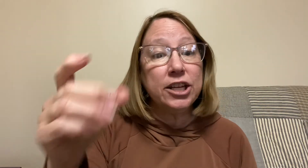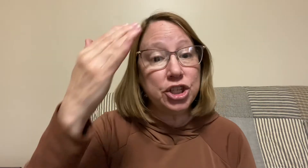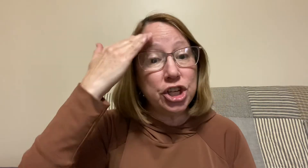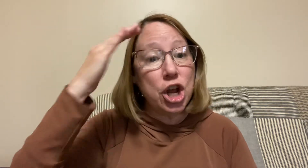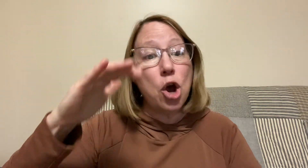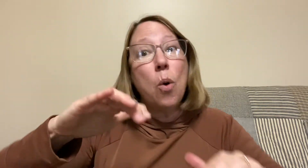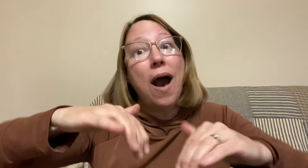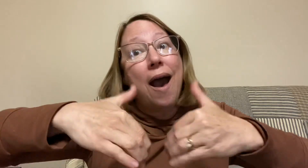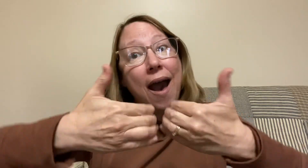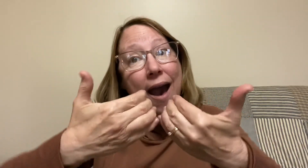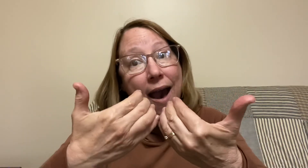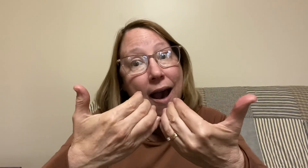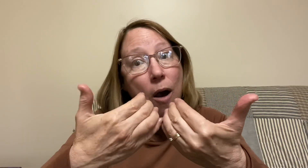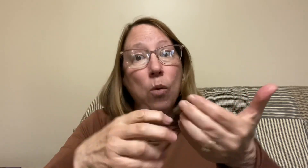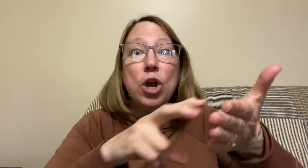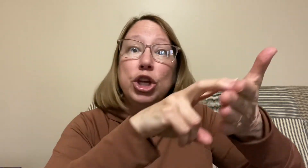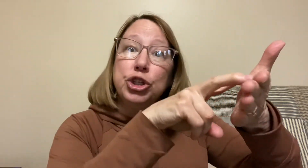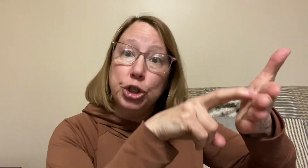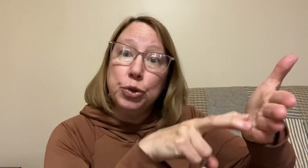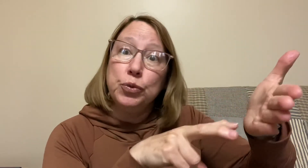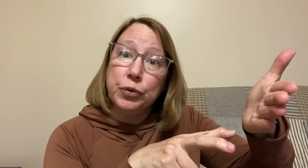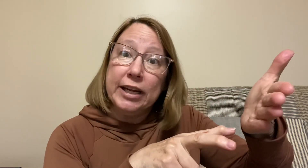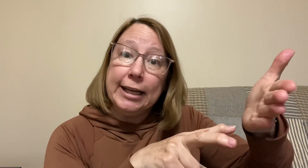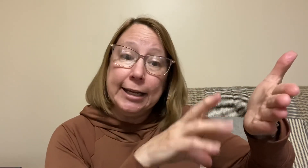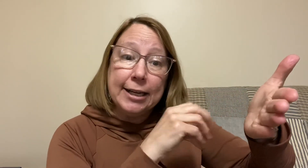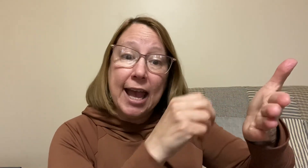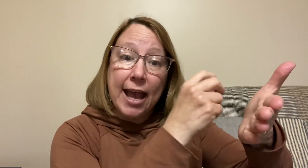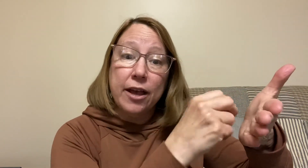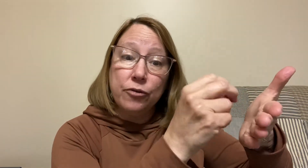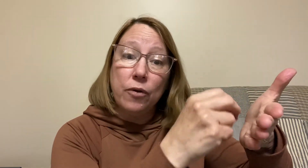Books in the past were a luxury,